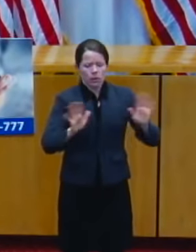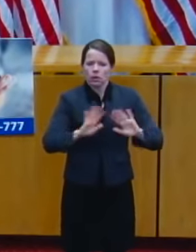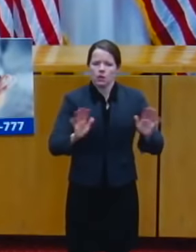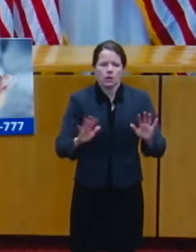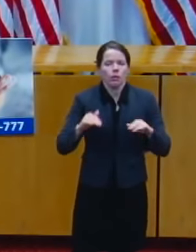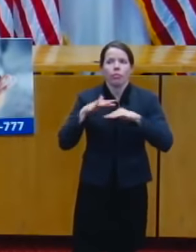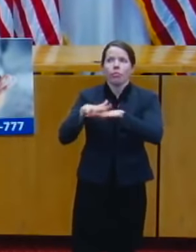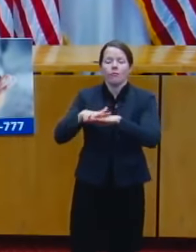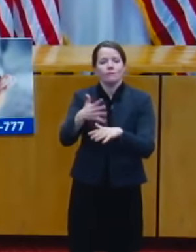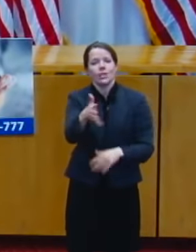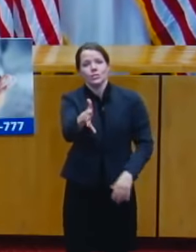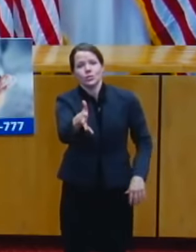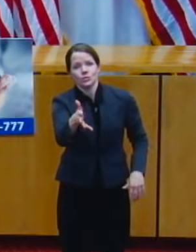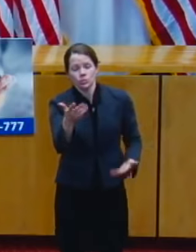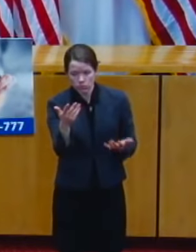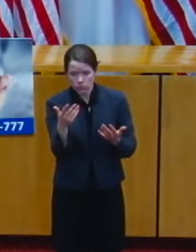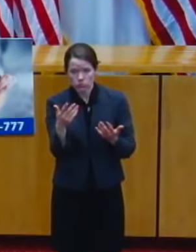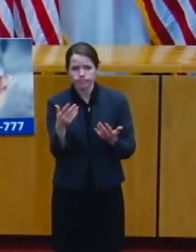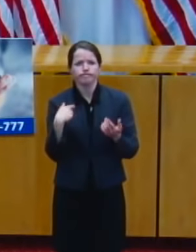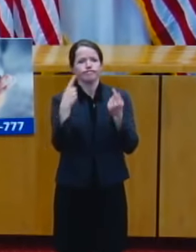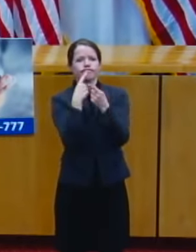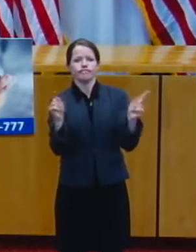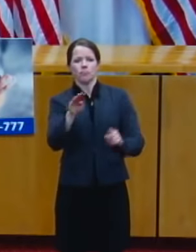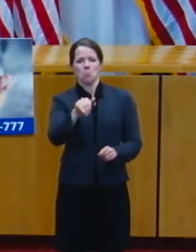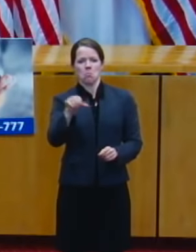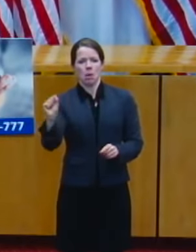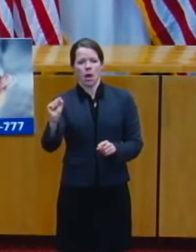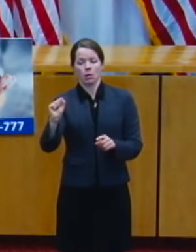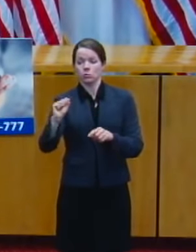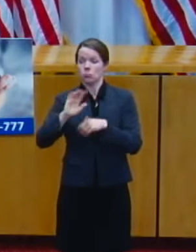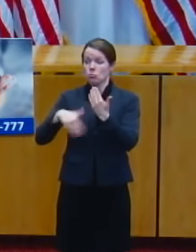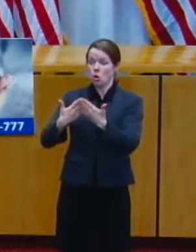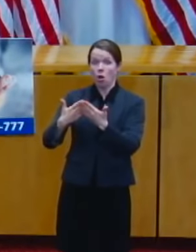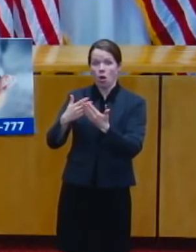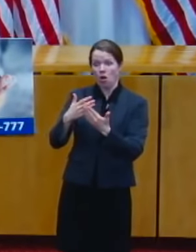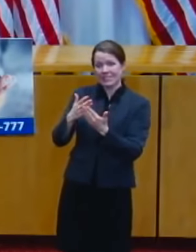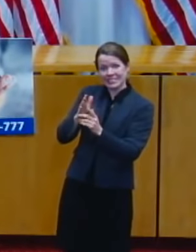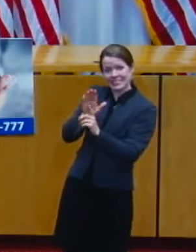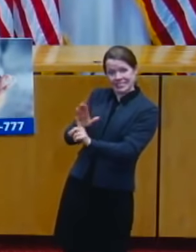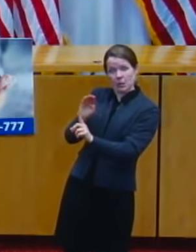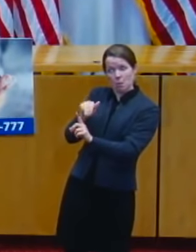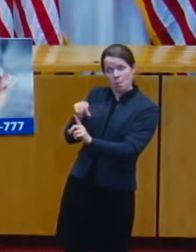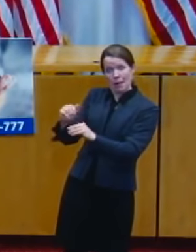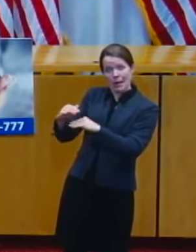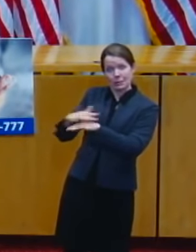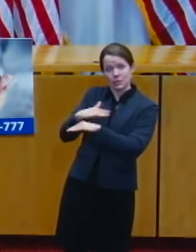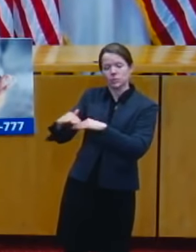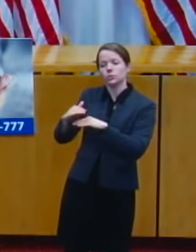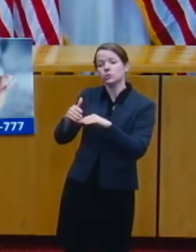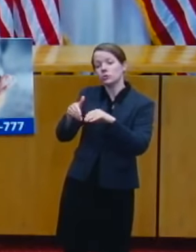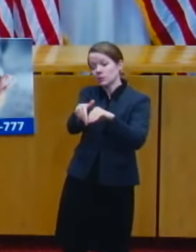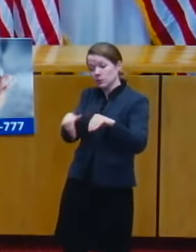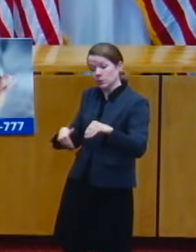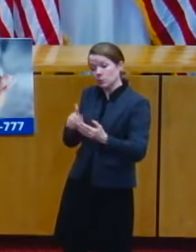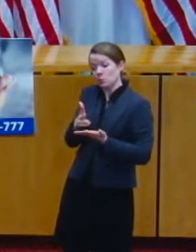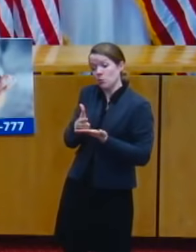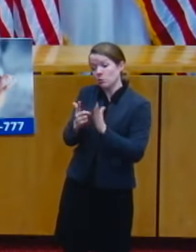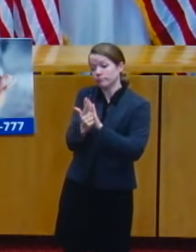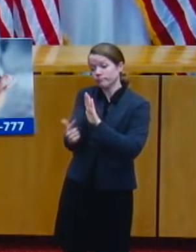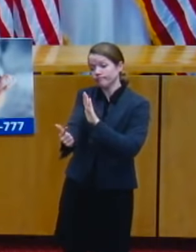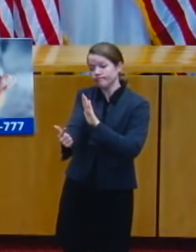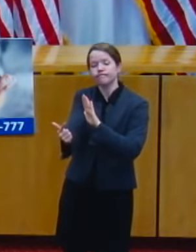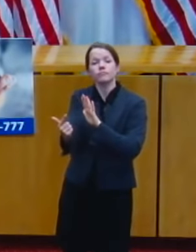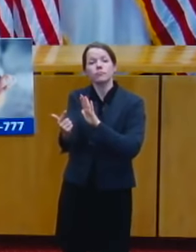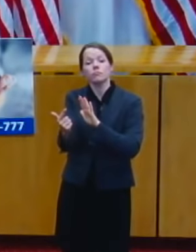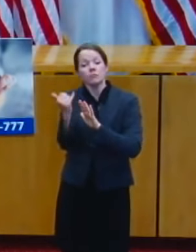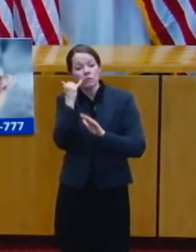concerned about their own beaches sort of the overview that they would have needed to go ahead and do the same thing that we did if they felt